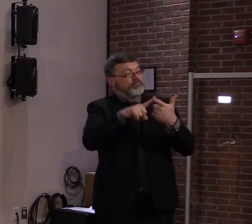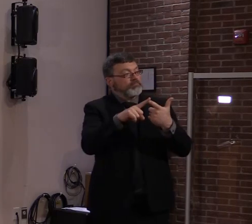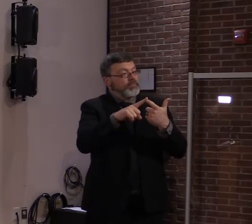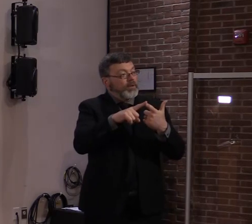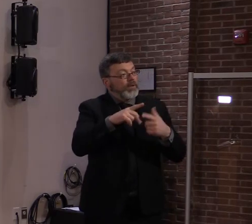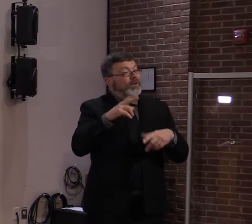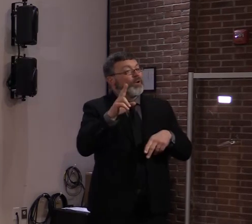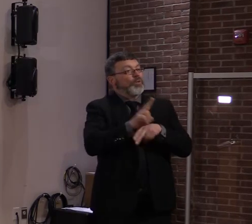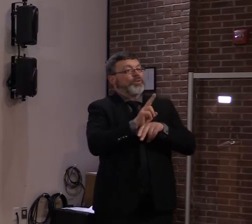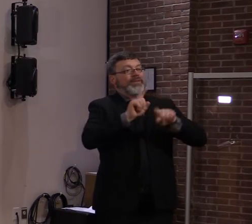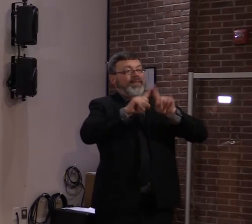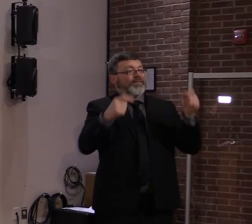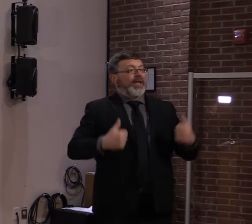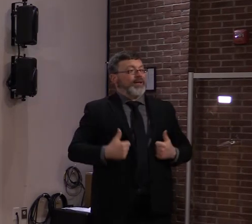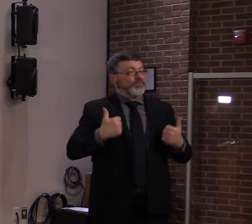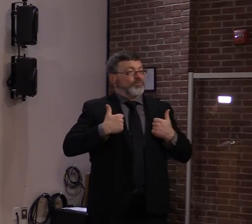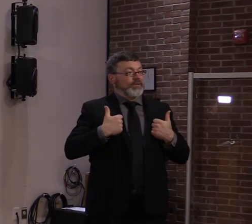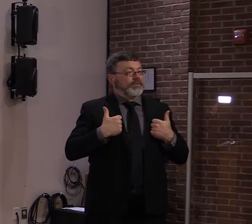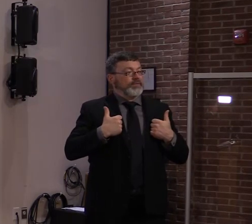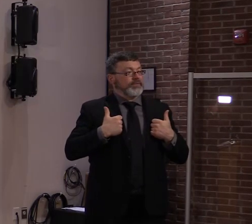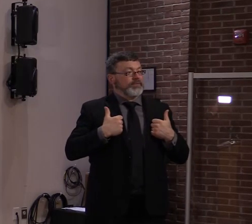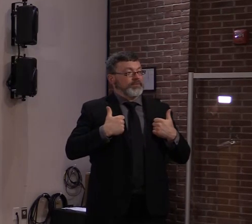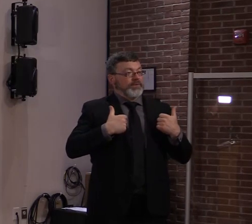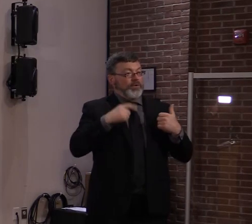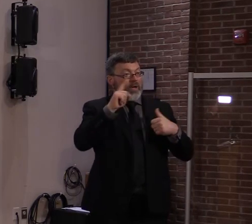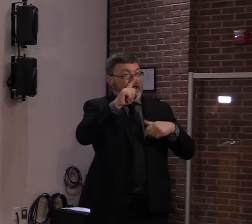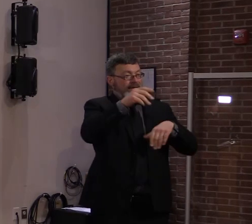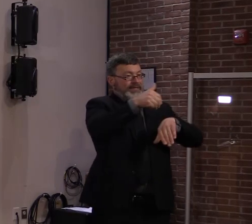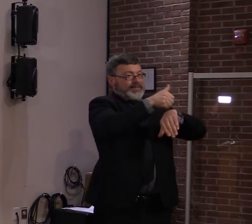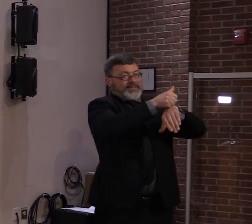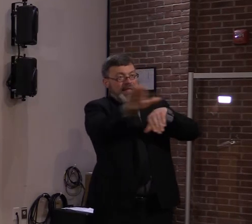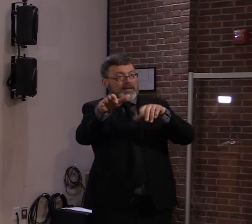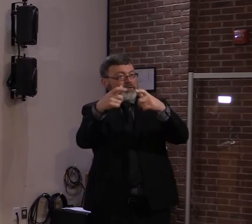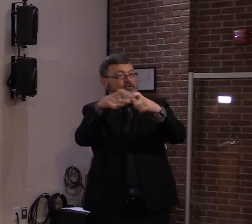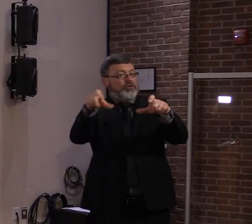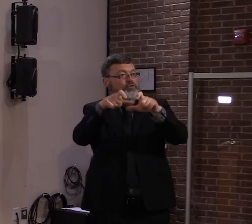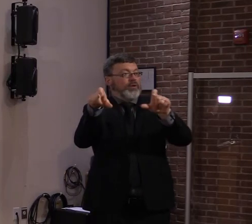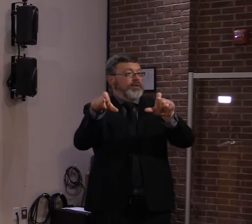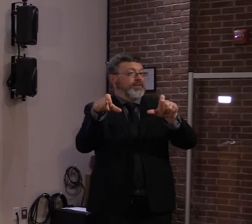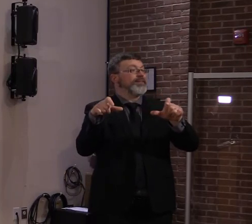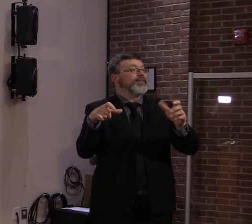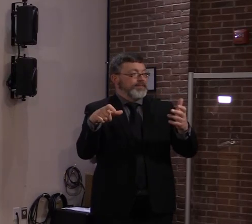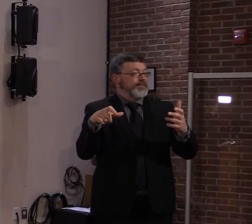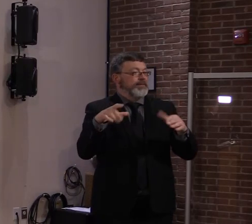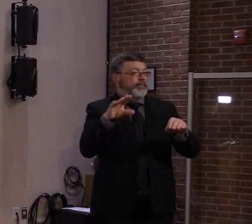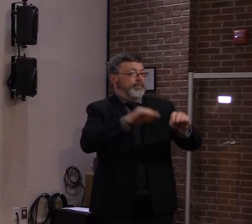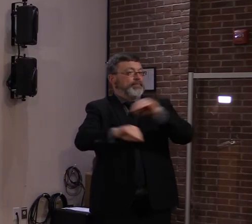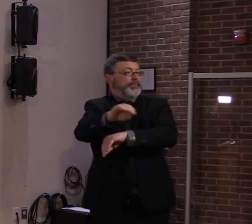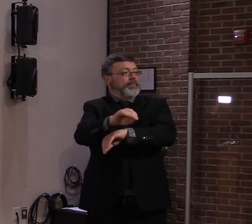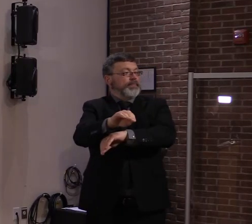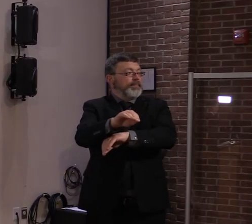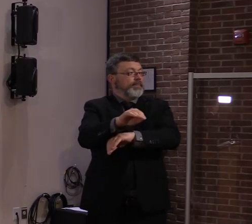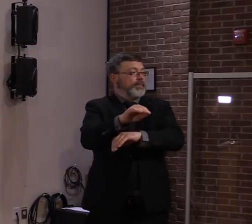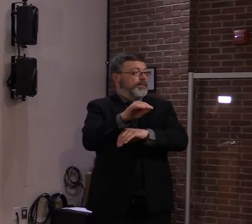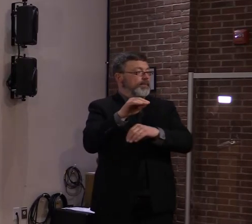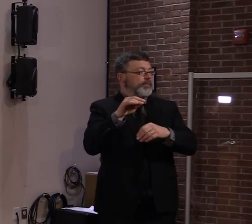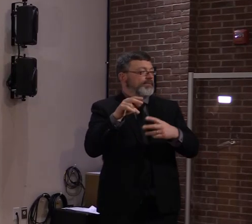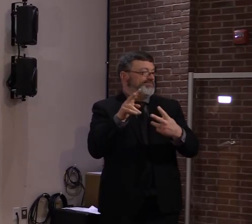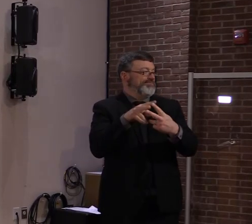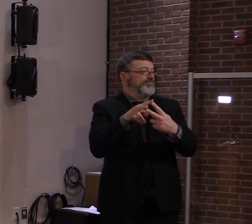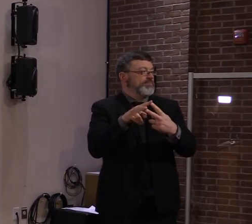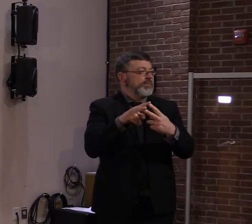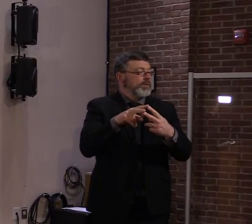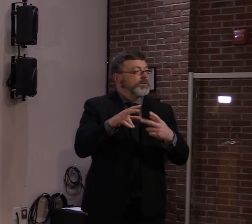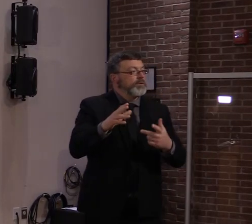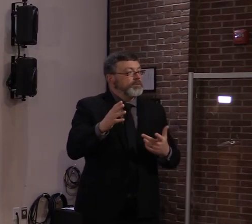case, it may have just been that the fraudulent filer hadn't made the changes to the account yet, and the